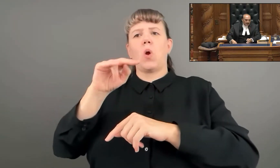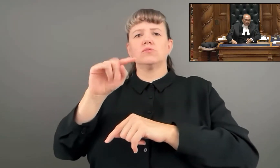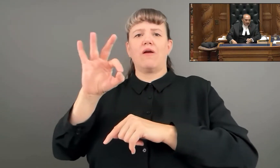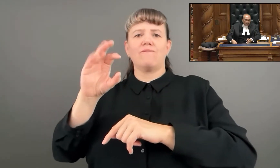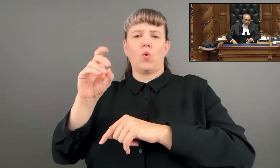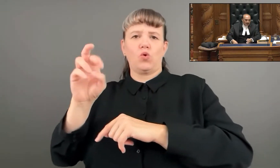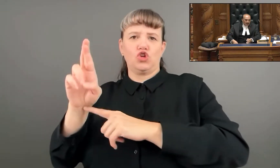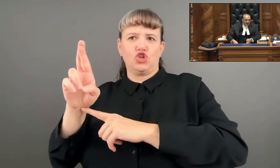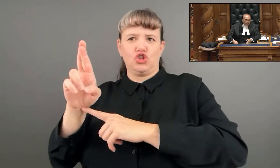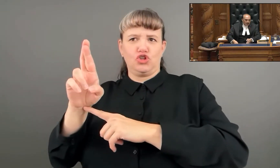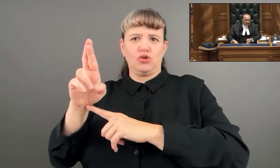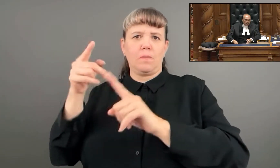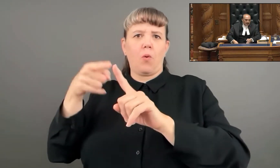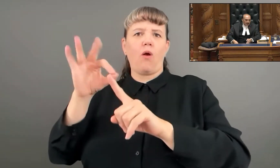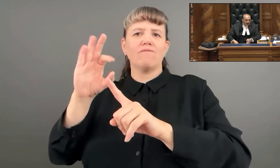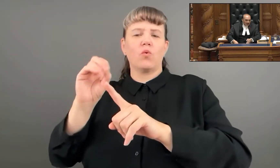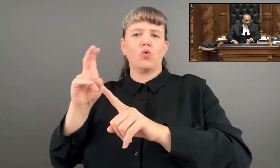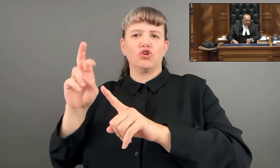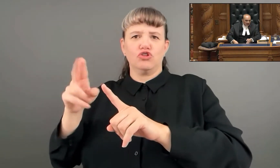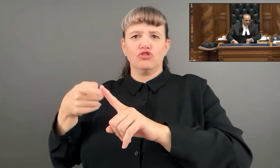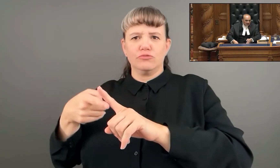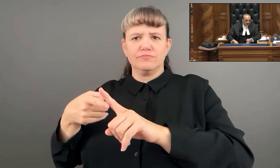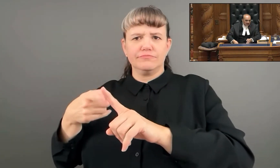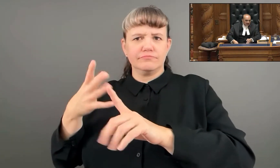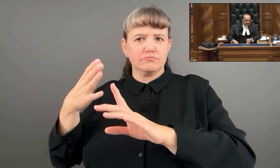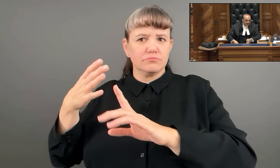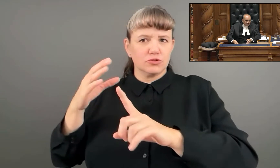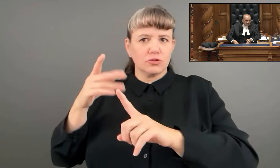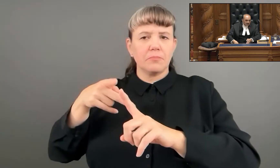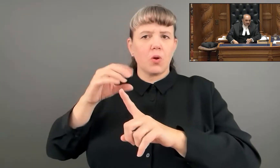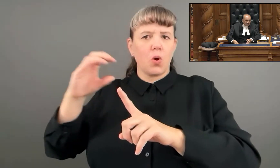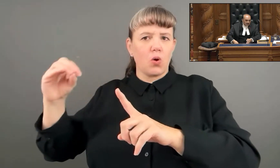If it's a point of order, member, you should speak to it now.